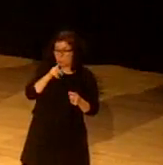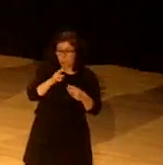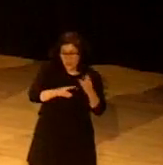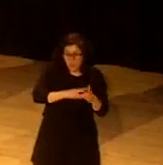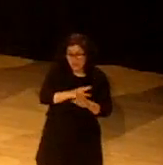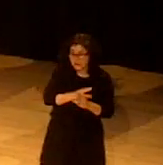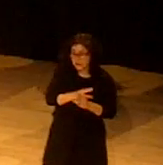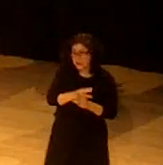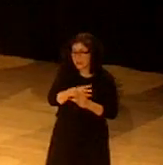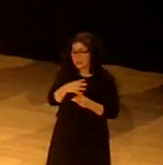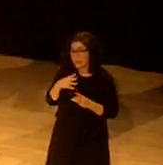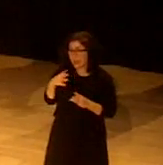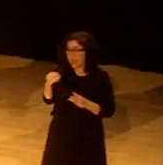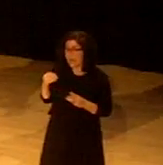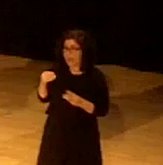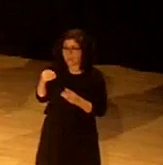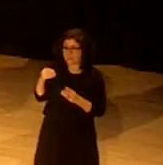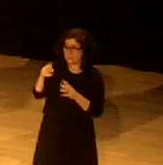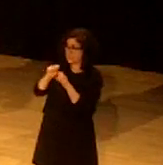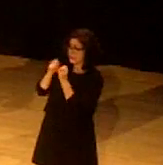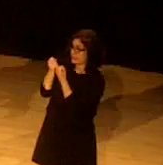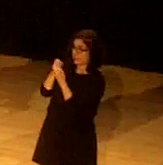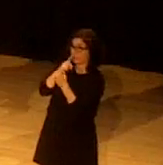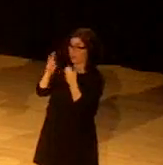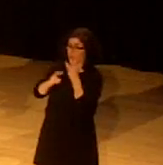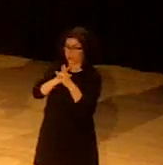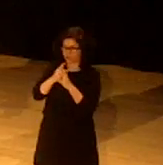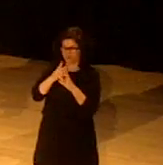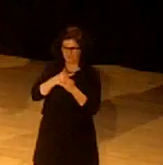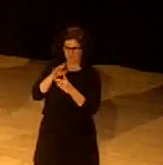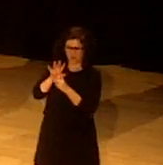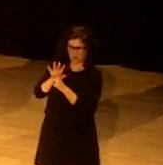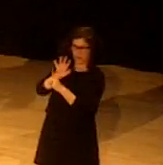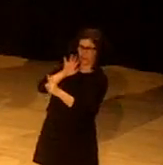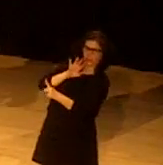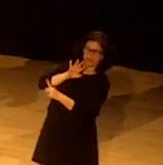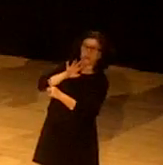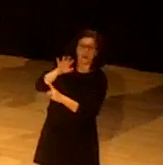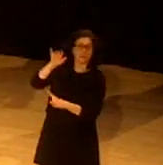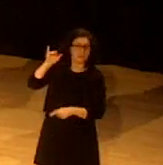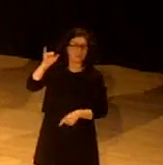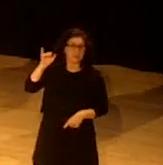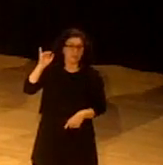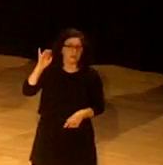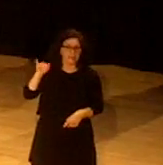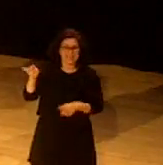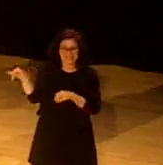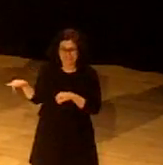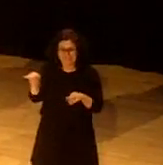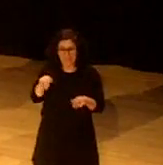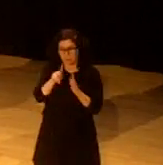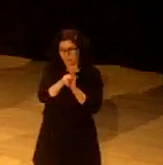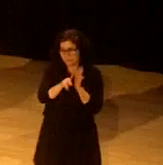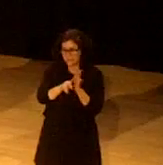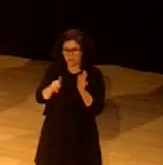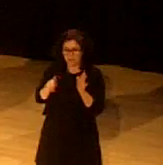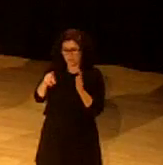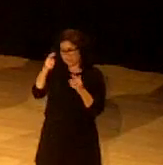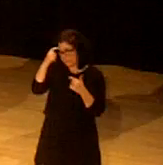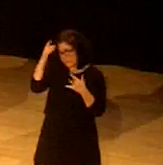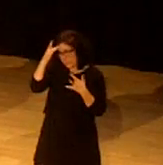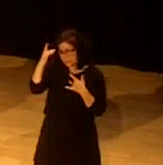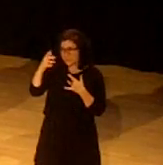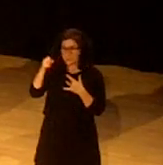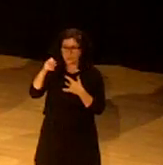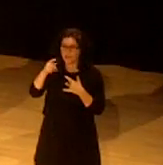the surreality of what's outside you is the same principle that applies to being utterly removed from your own life to such a degree